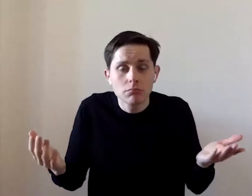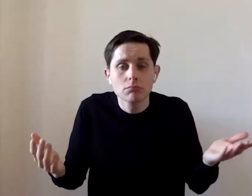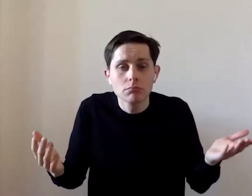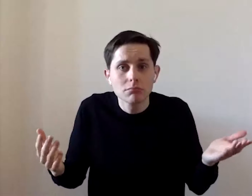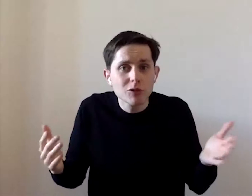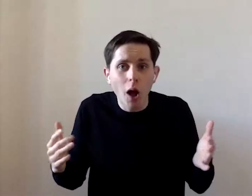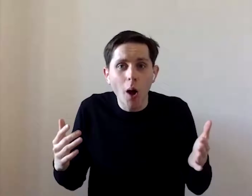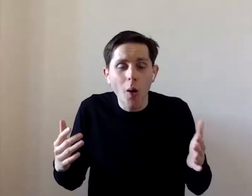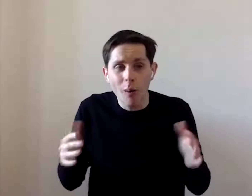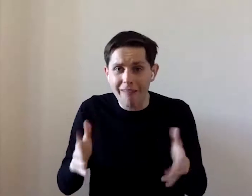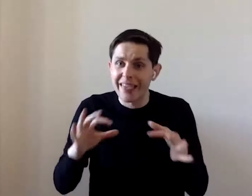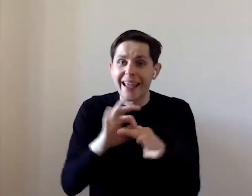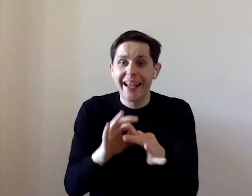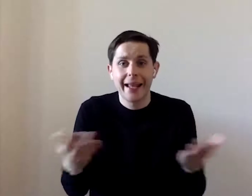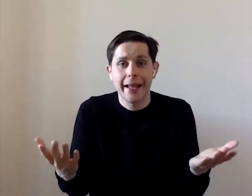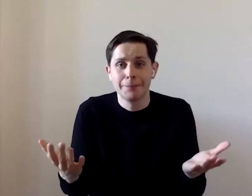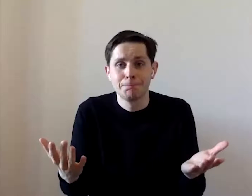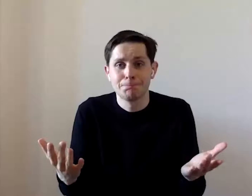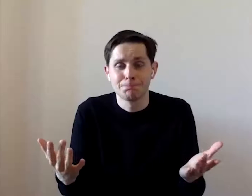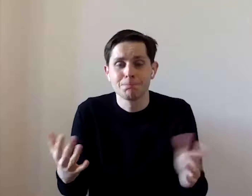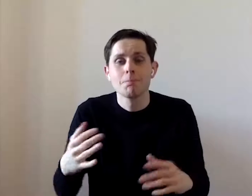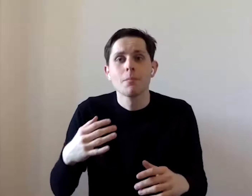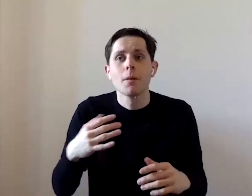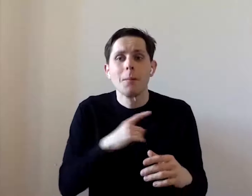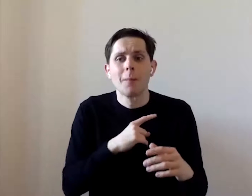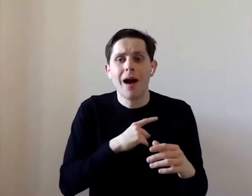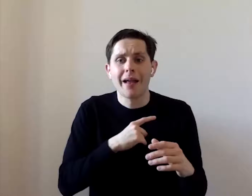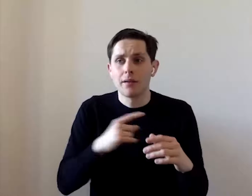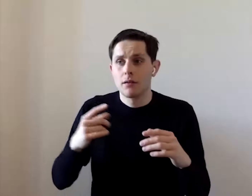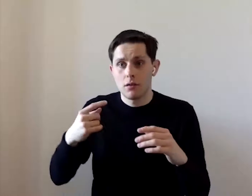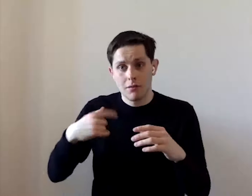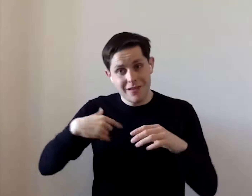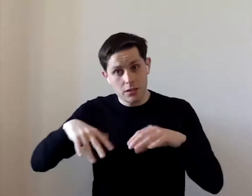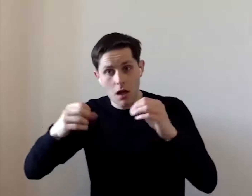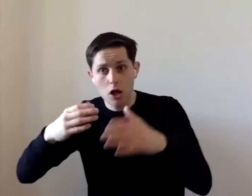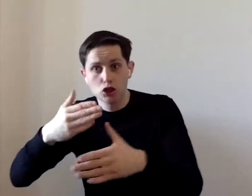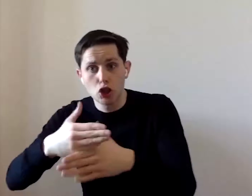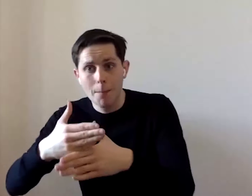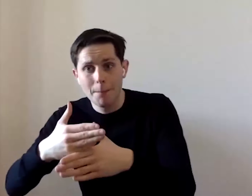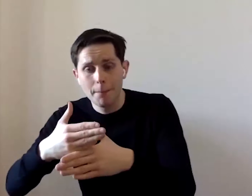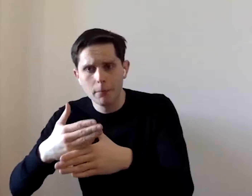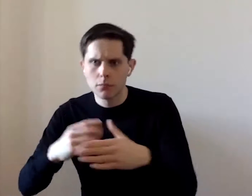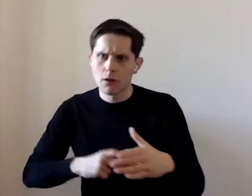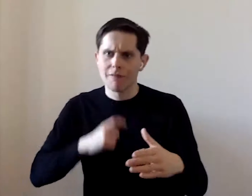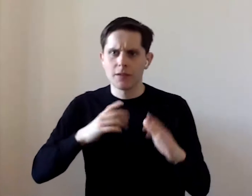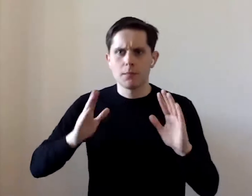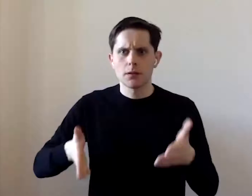the workplace, there needs to be budgets for interpreters. So it all links in together, because in order